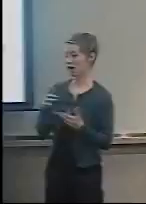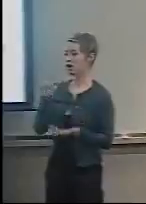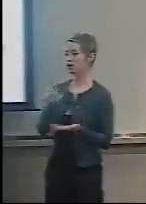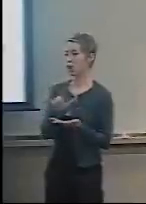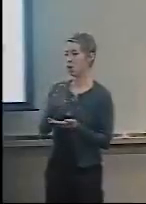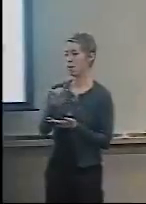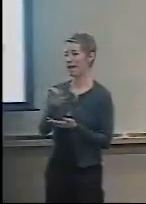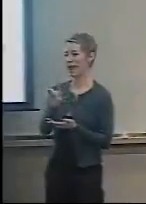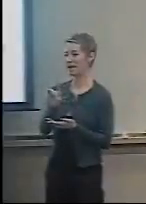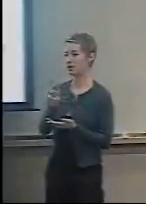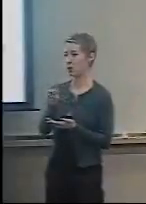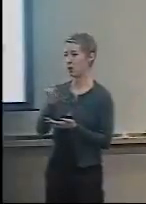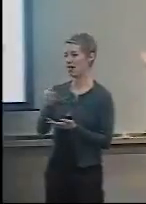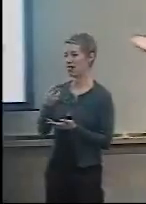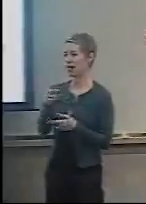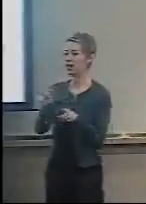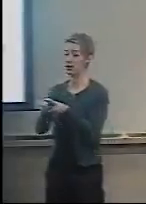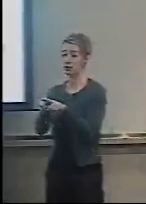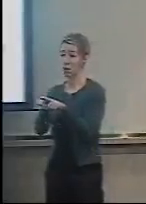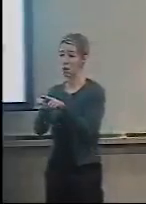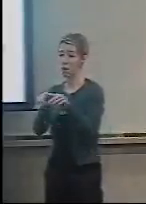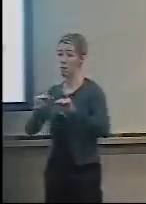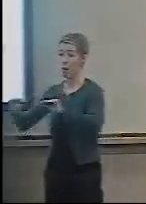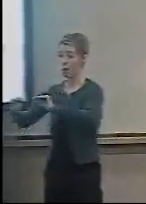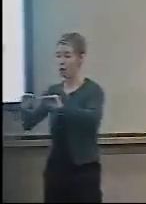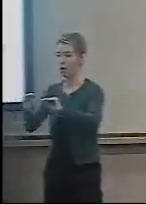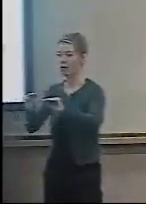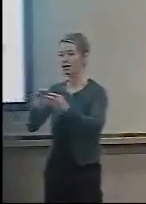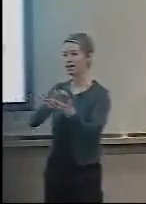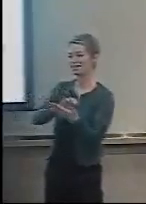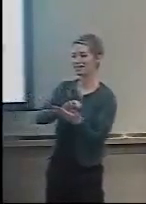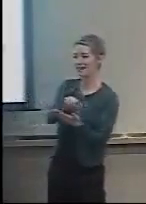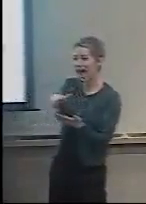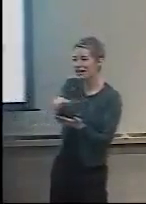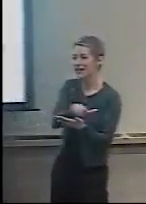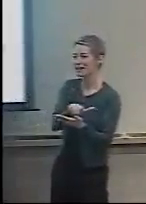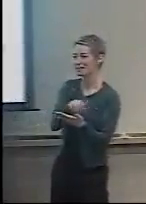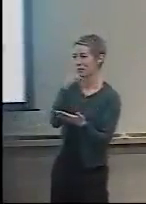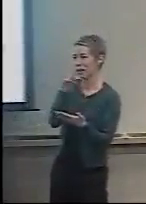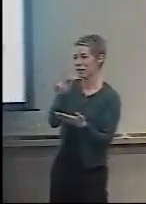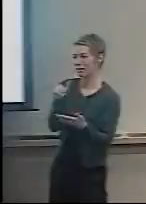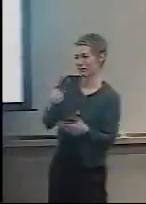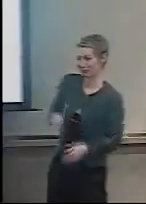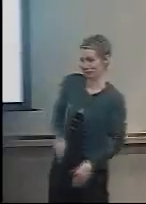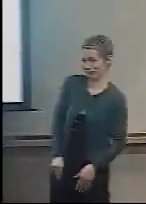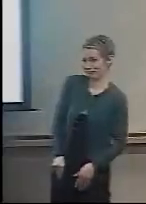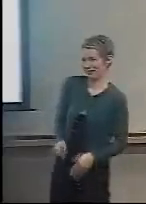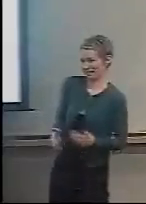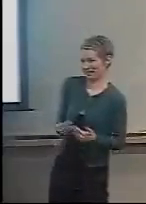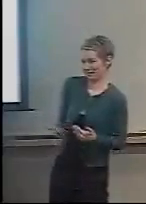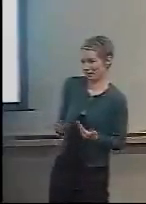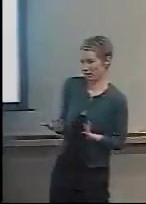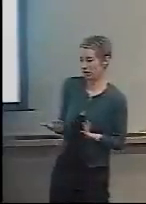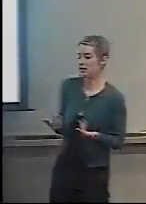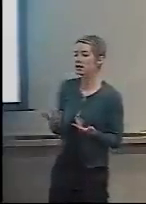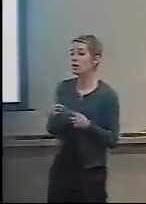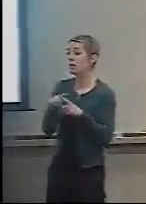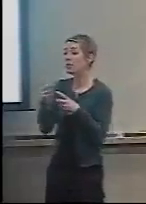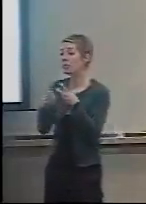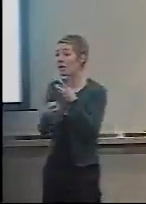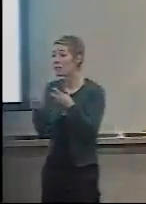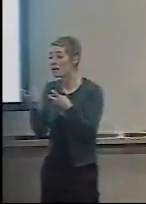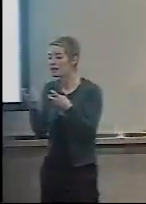and they're mobile. So, for example, the sidekicks of BlackBerries, you can put them in your pocket. A problem is that